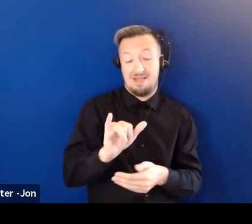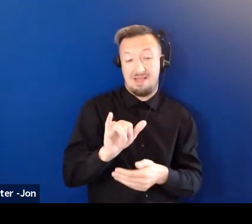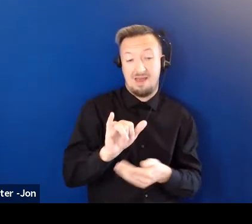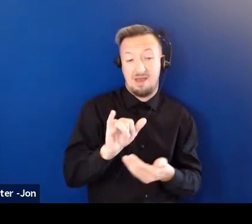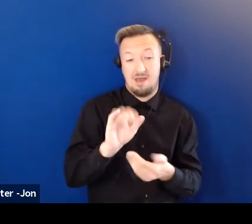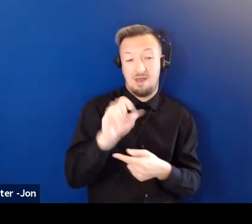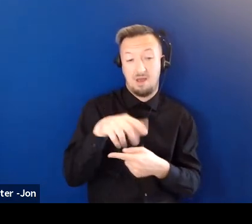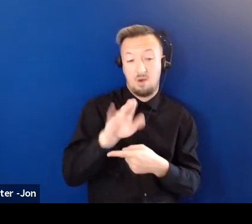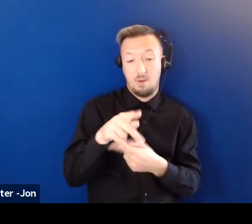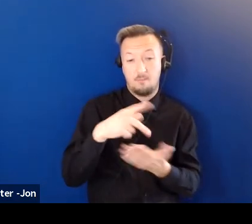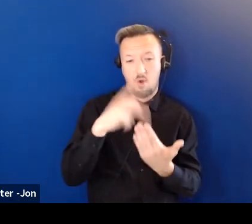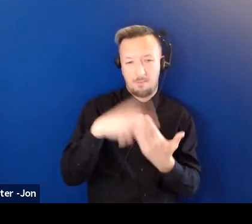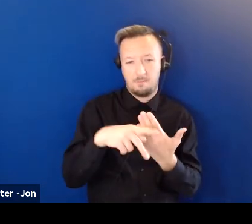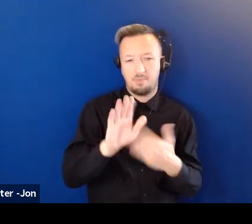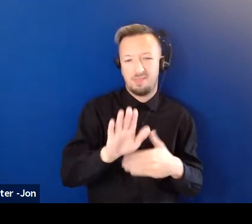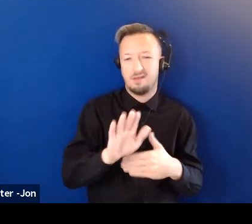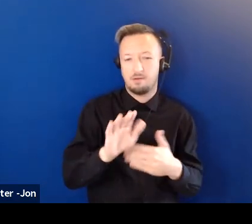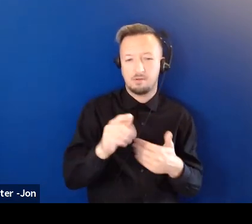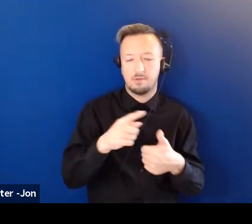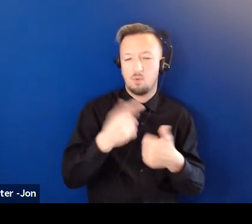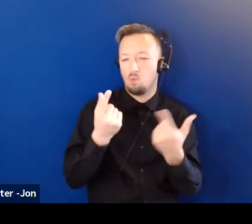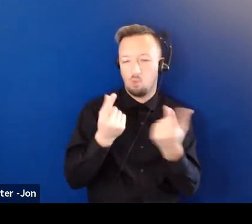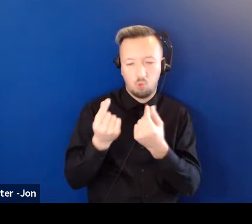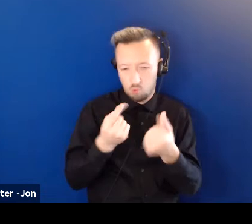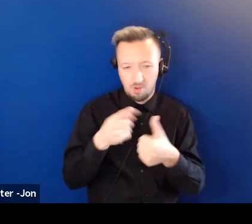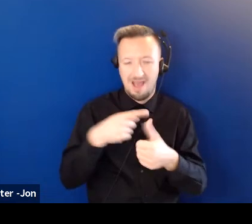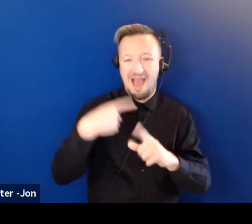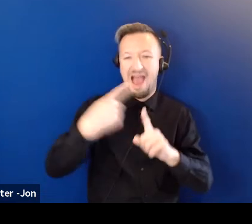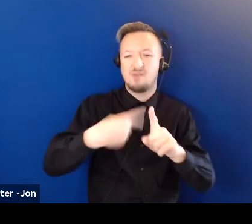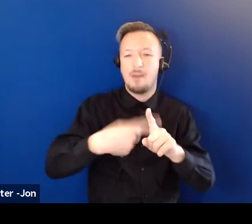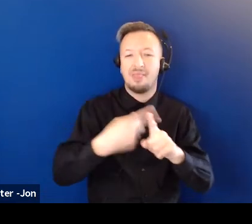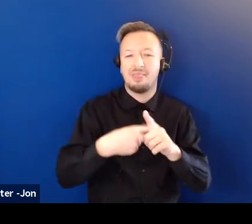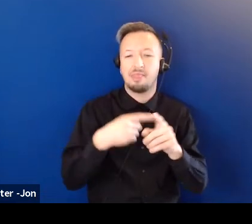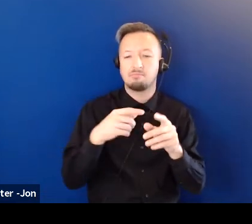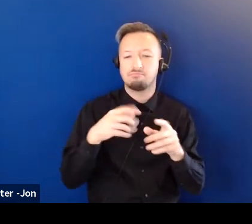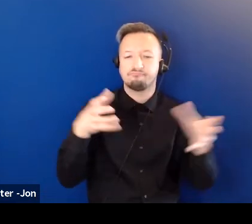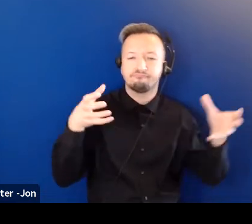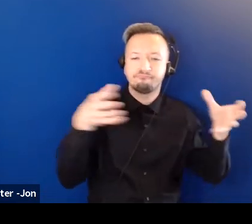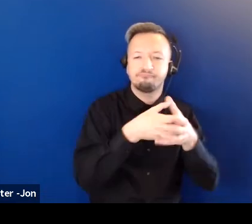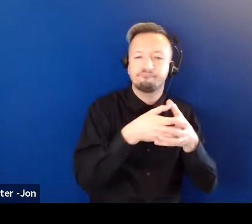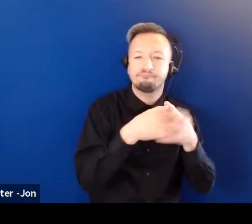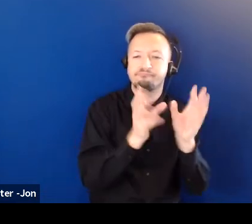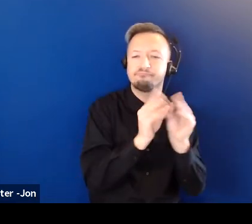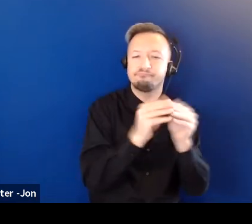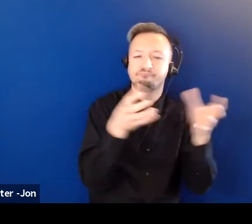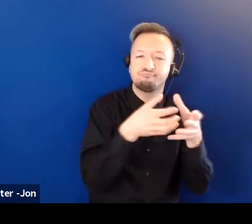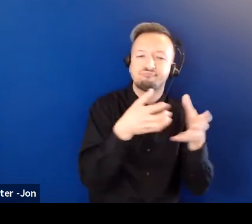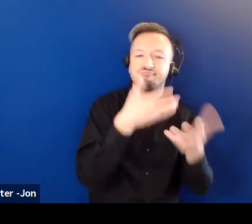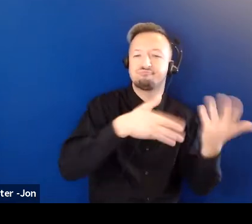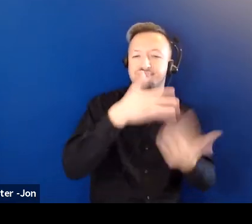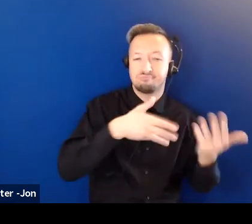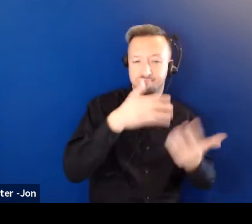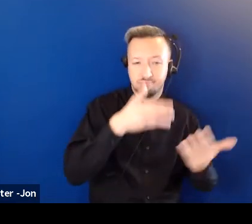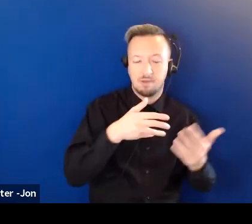EQUIP has monthly hangouts, and these are both in, generally these are online and